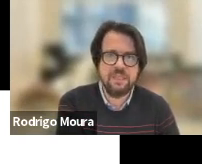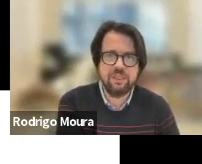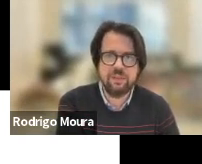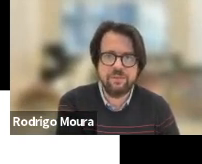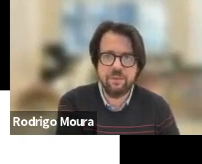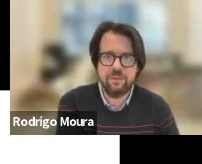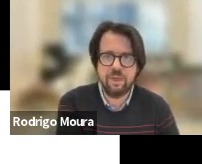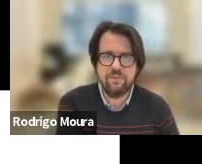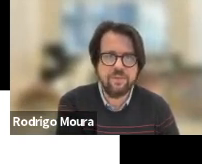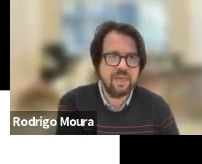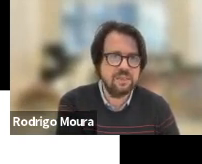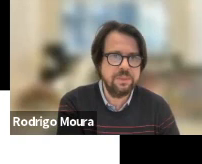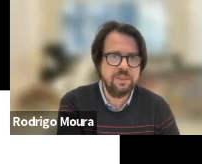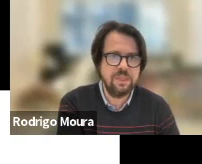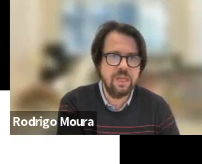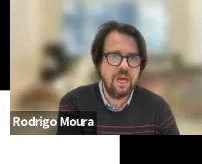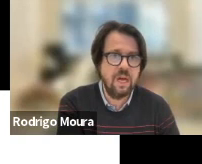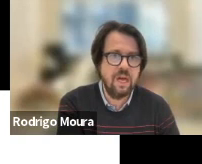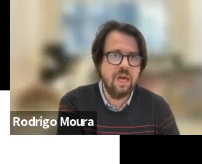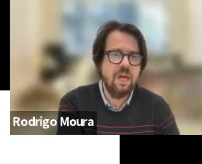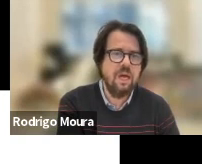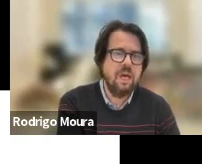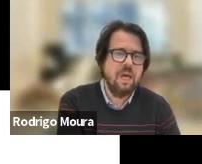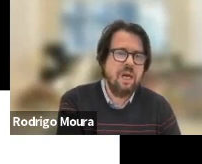some installation views of the exhibition